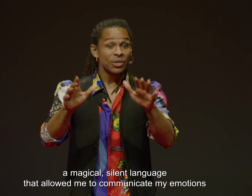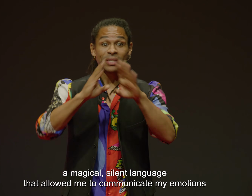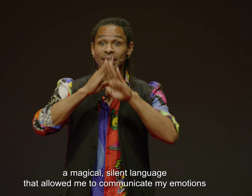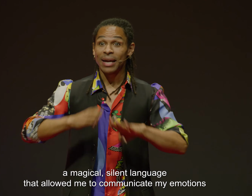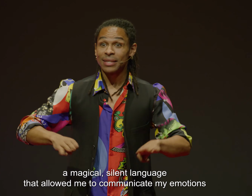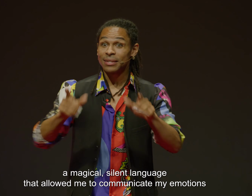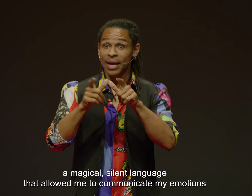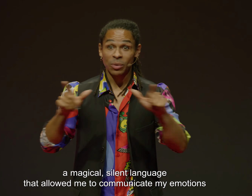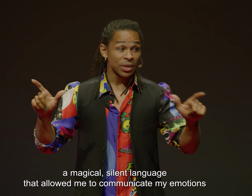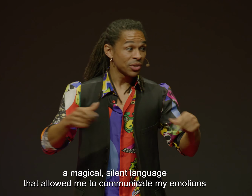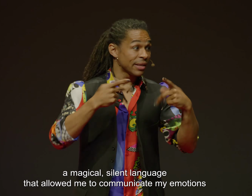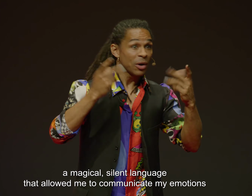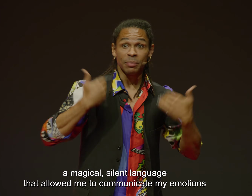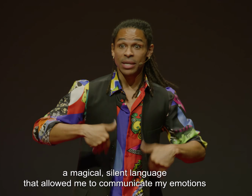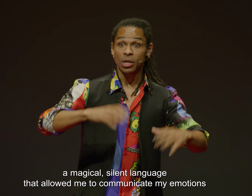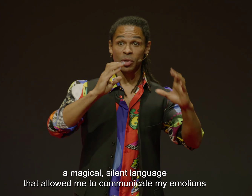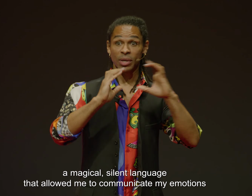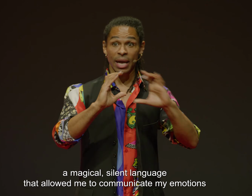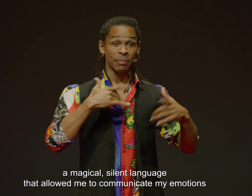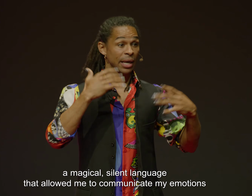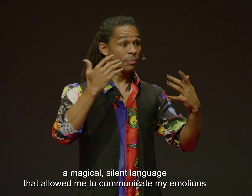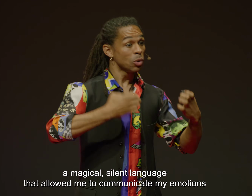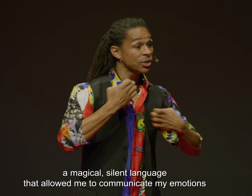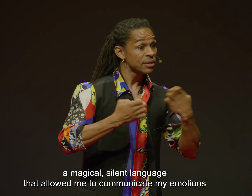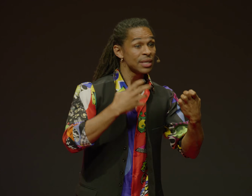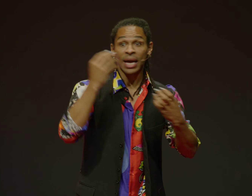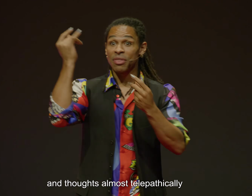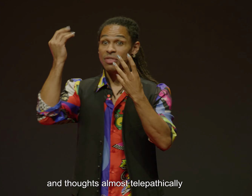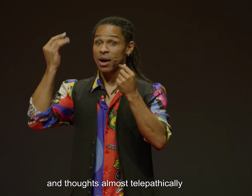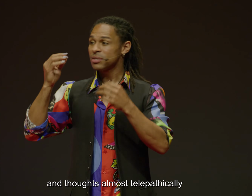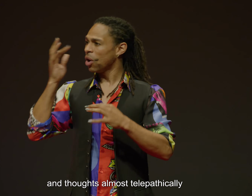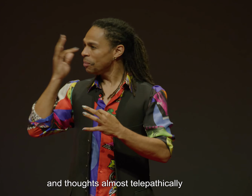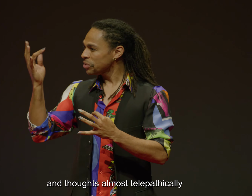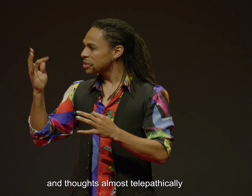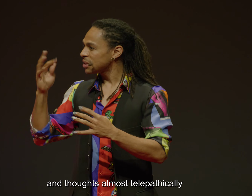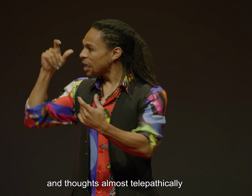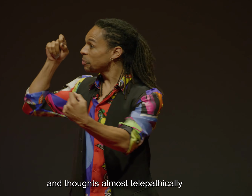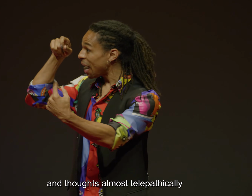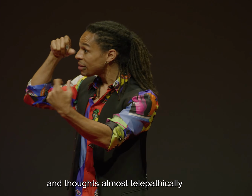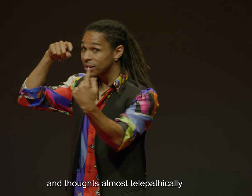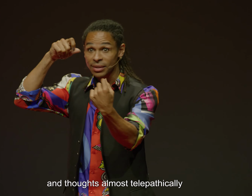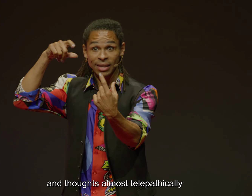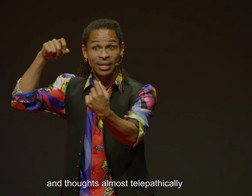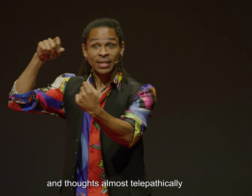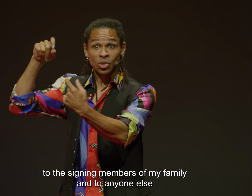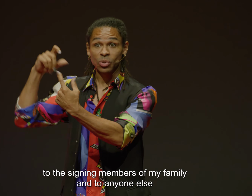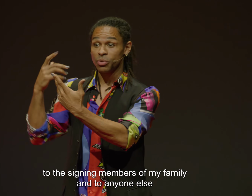magical, silent language that allowed me to communicate my emotions and thoughts almost telepathically to